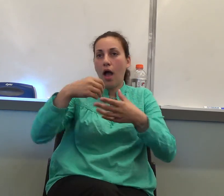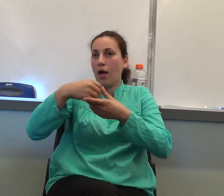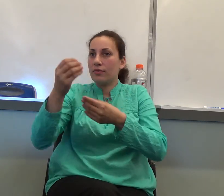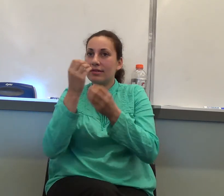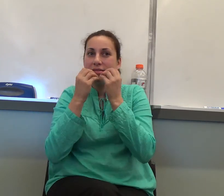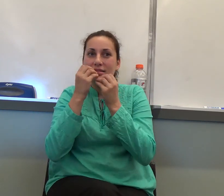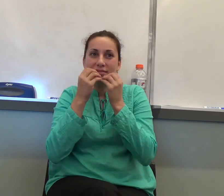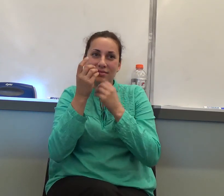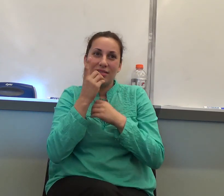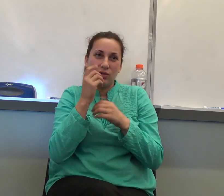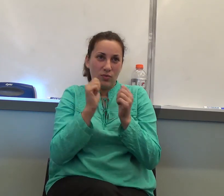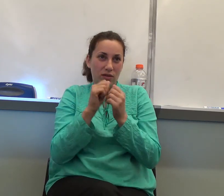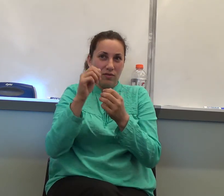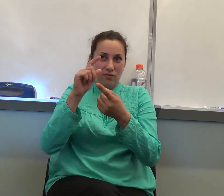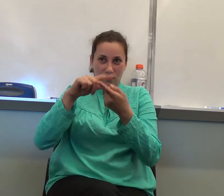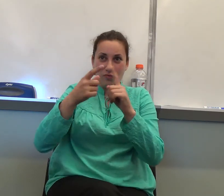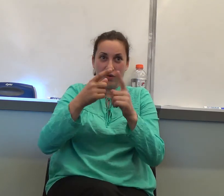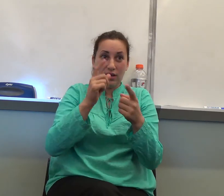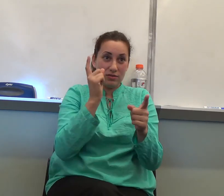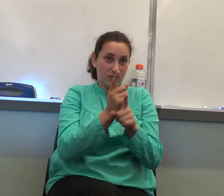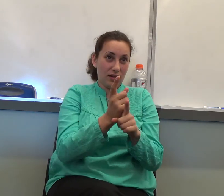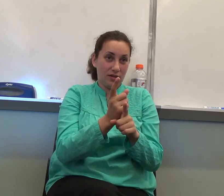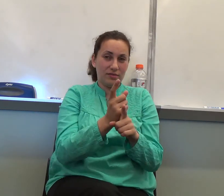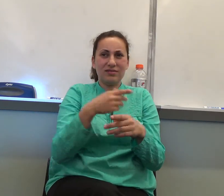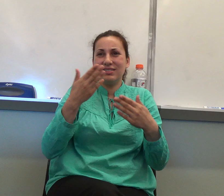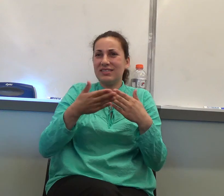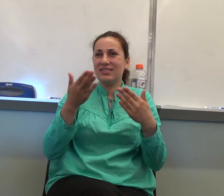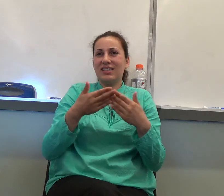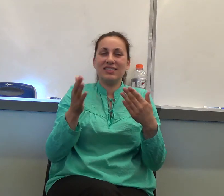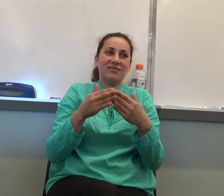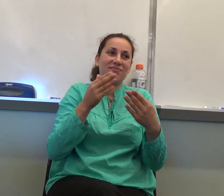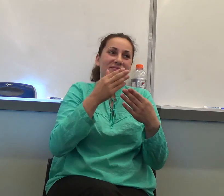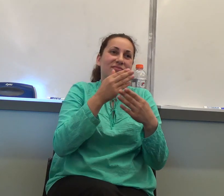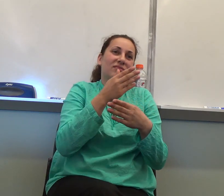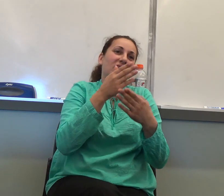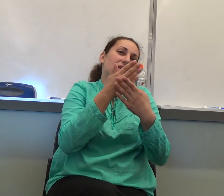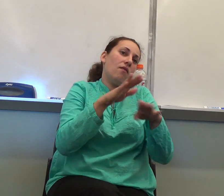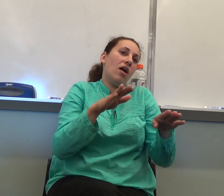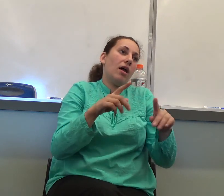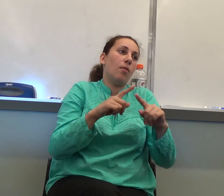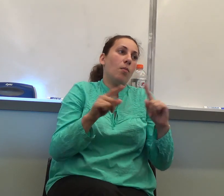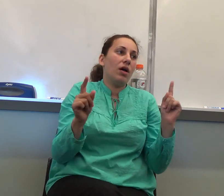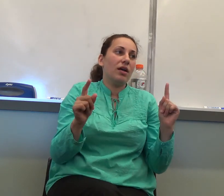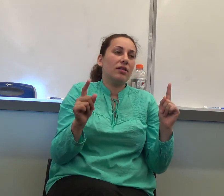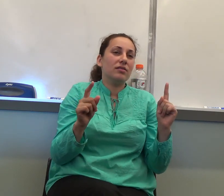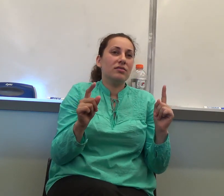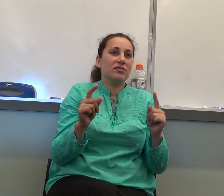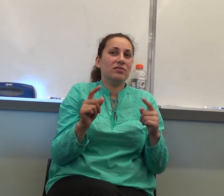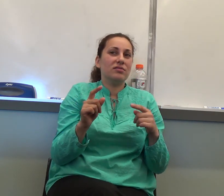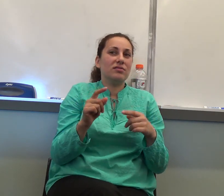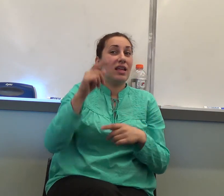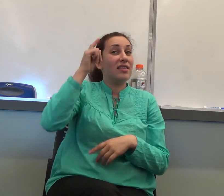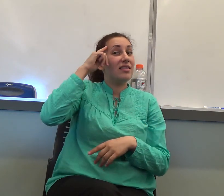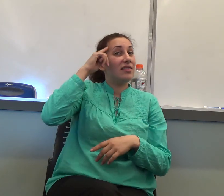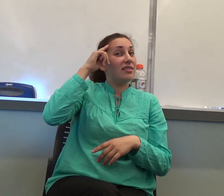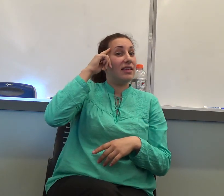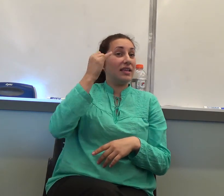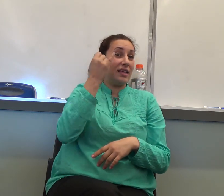right? Yeah. So it's real easy to get these division problems done. But just think how impressive it would be if you started writing